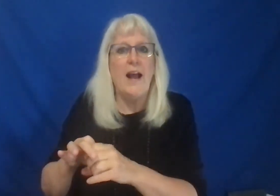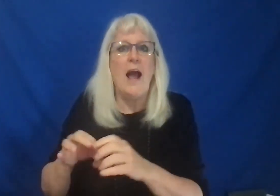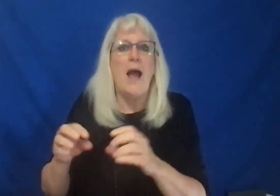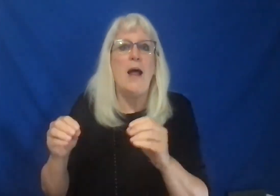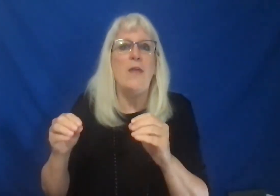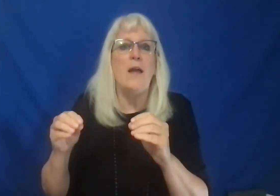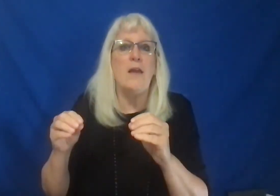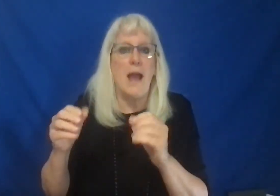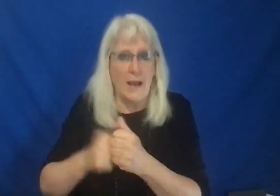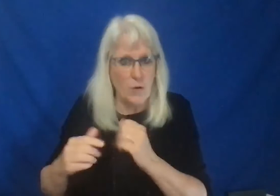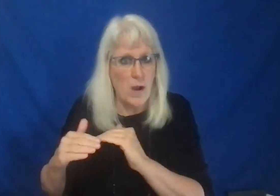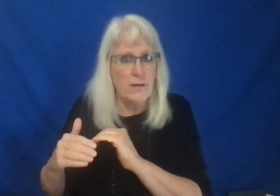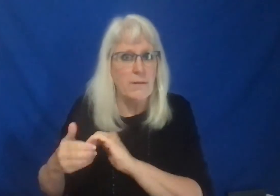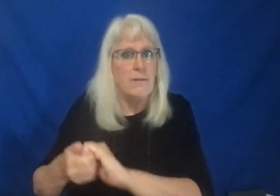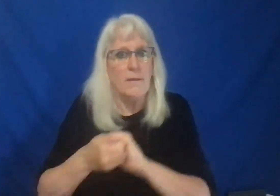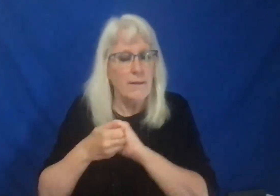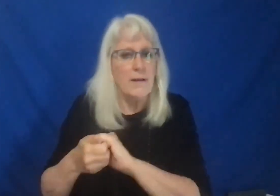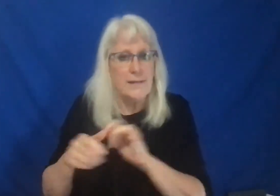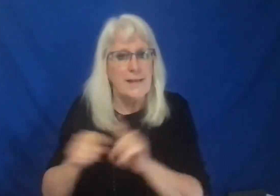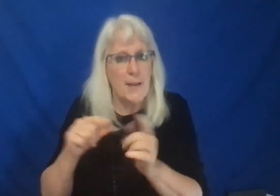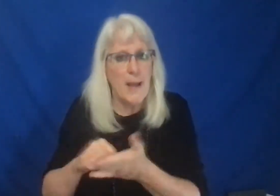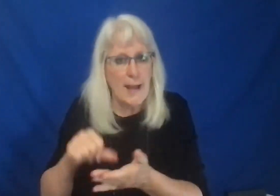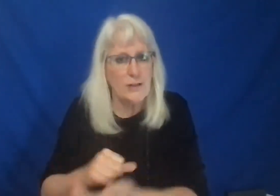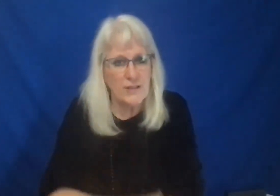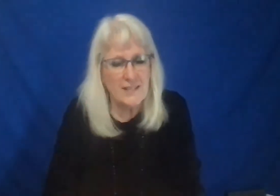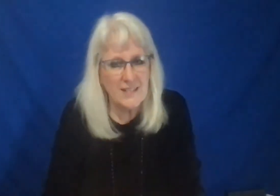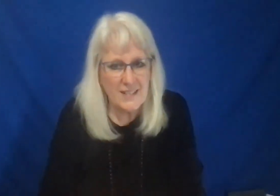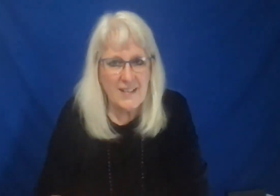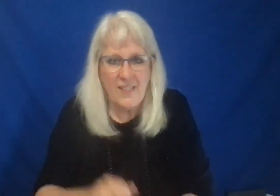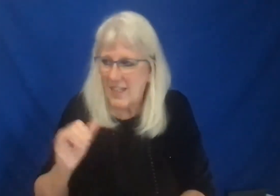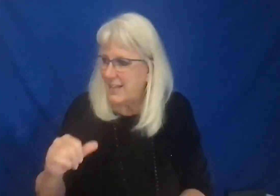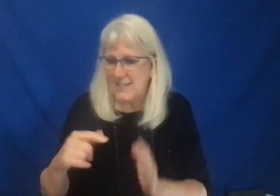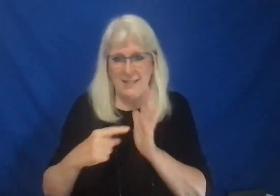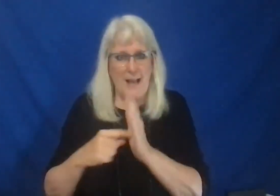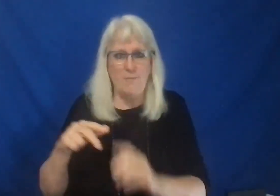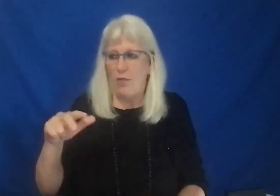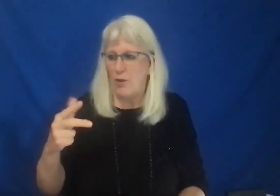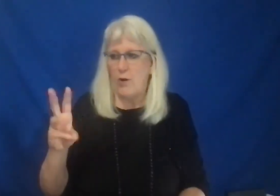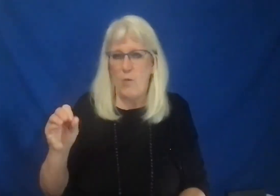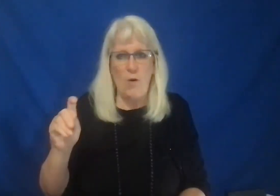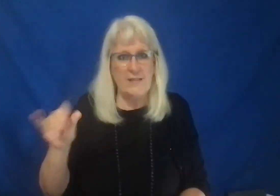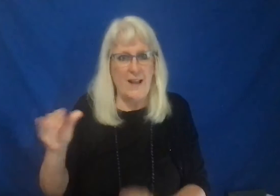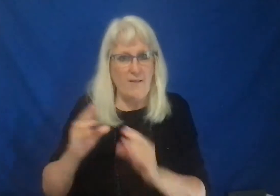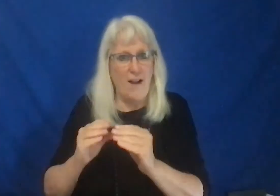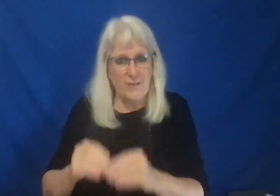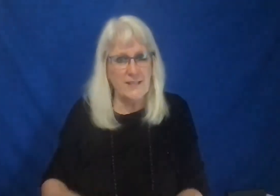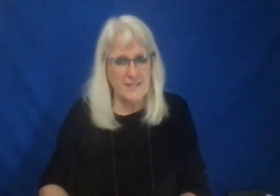unanimity. And that's an example of the general warranties of the conference at work, in relationship, and